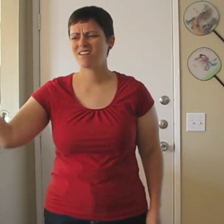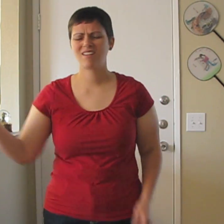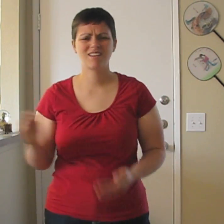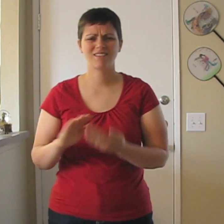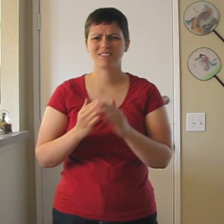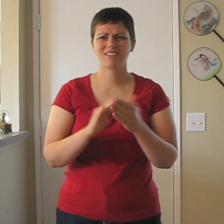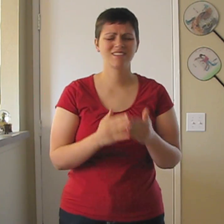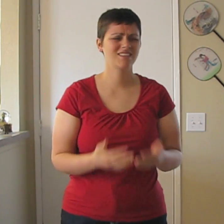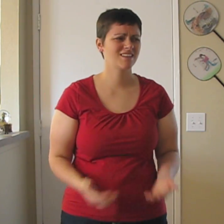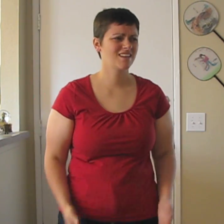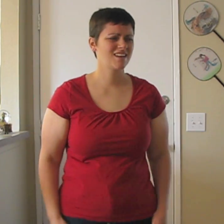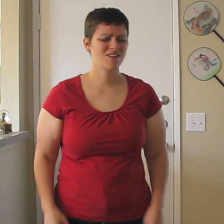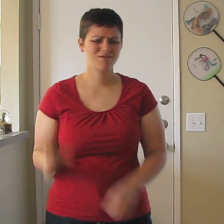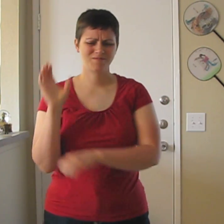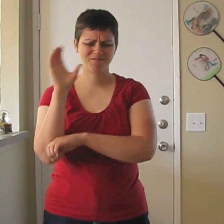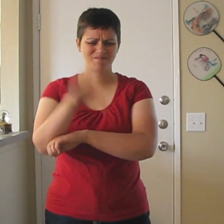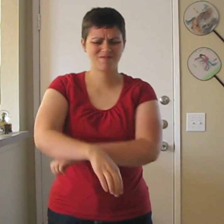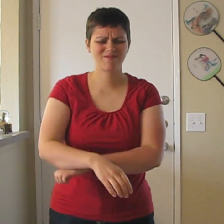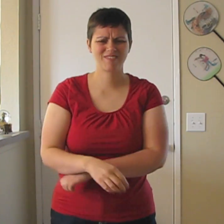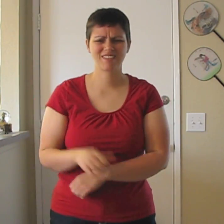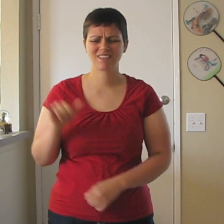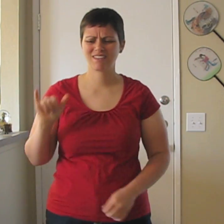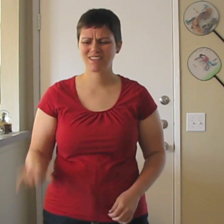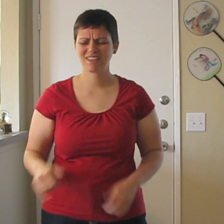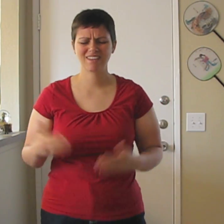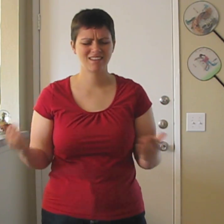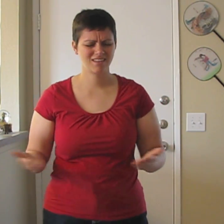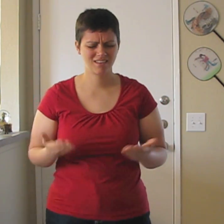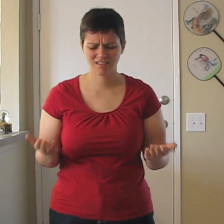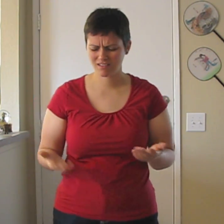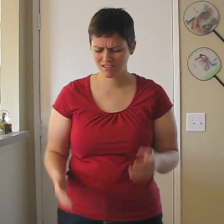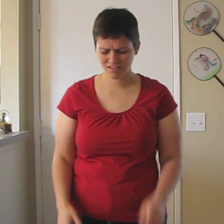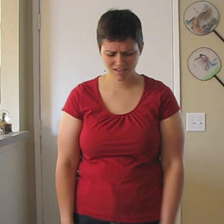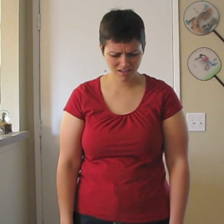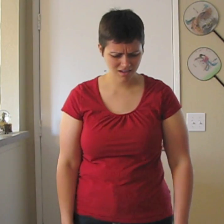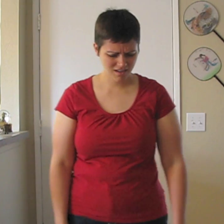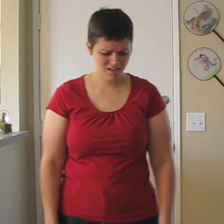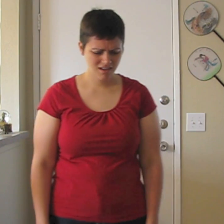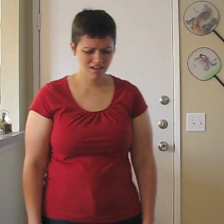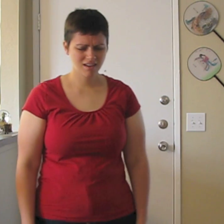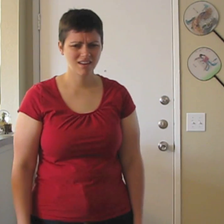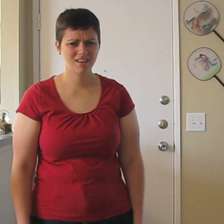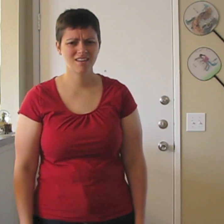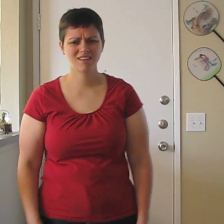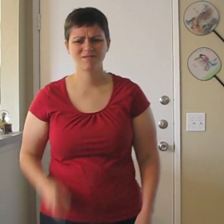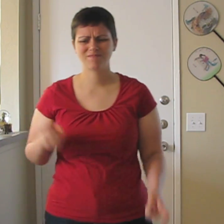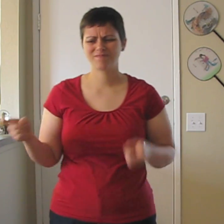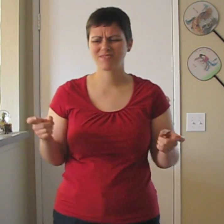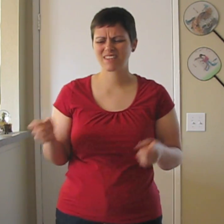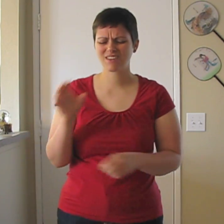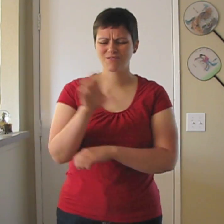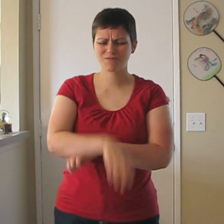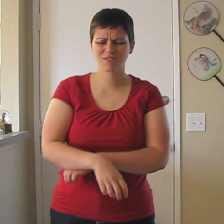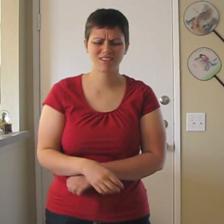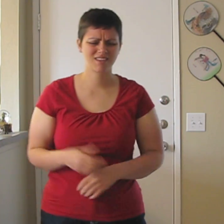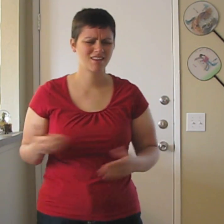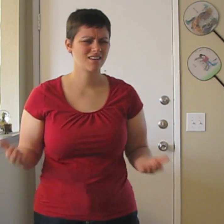him. We tried to leave the city, but we could not get away. Forced